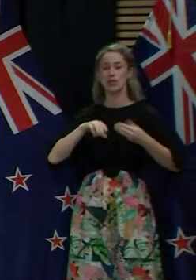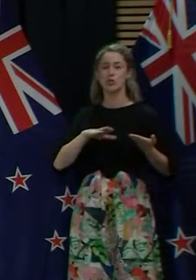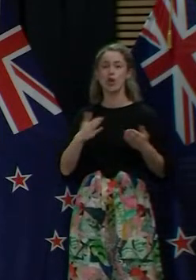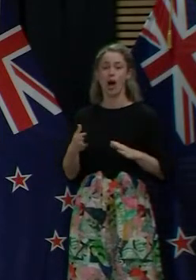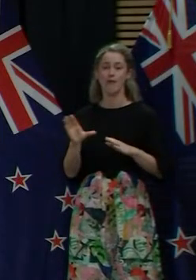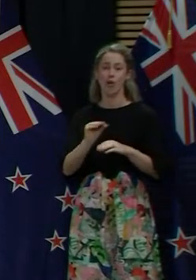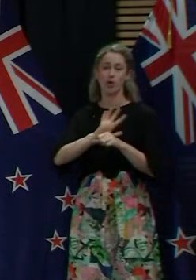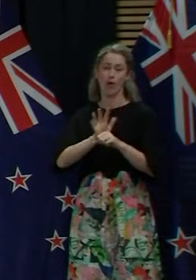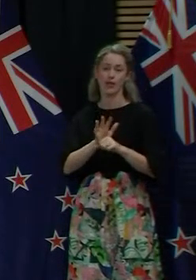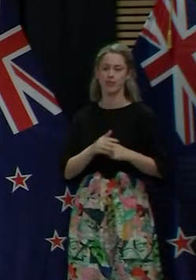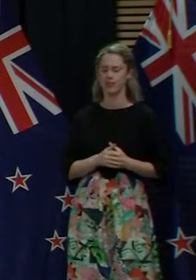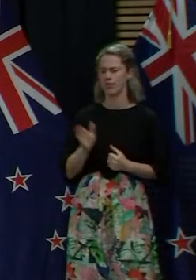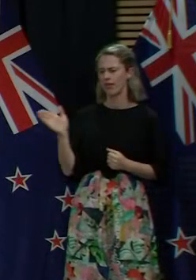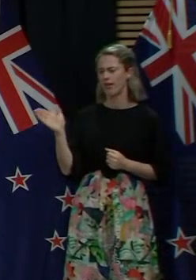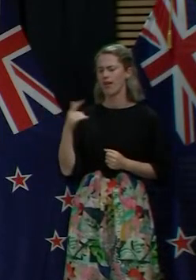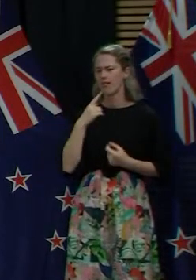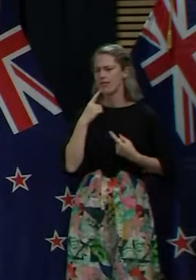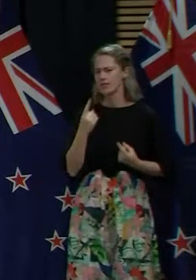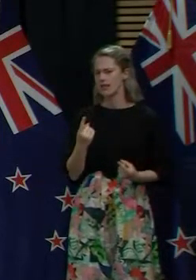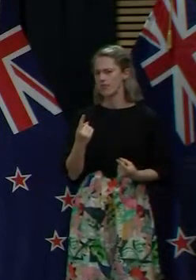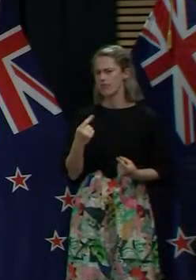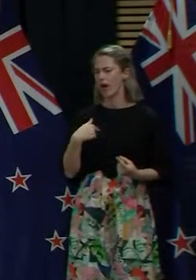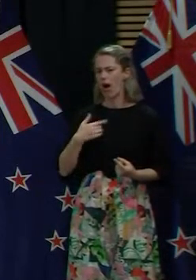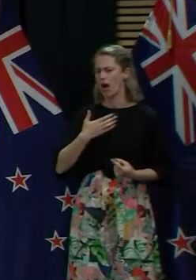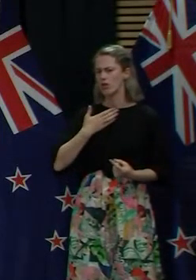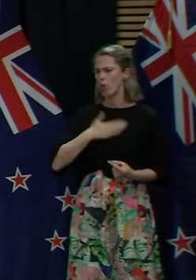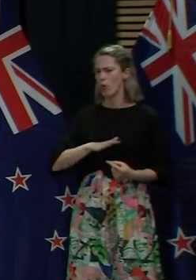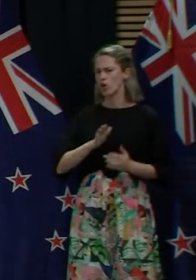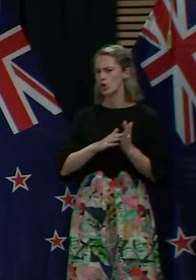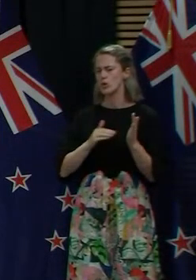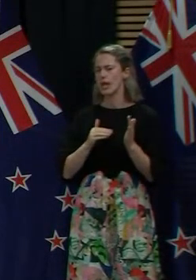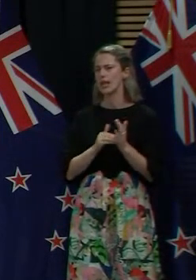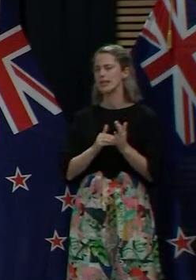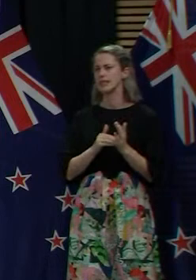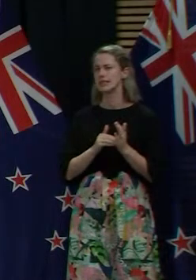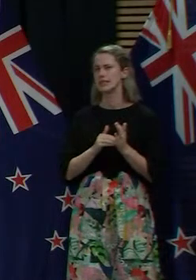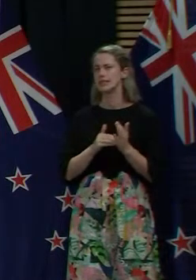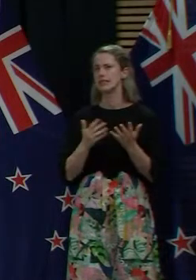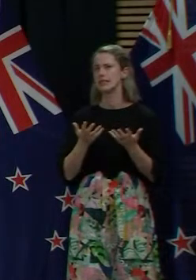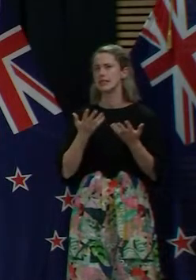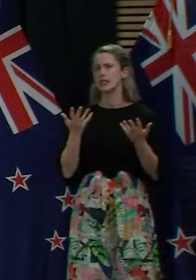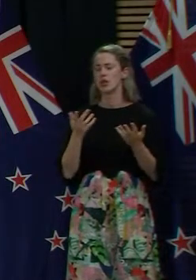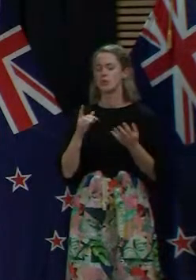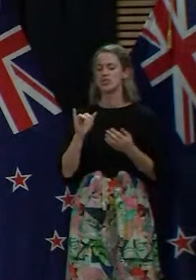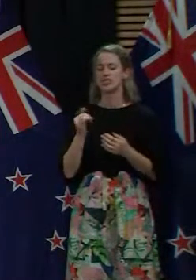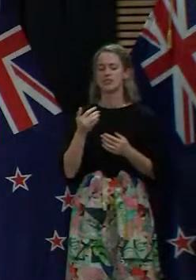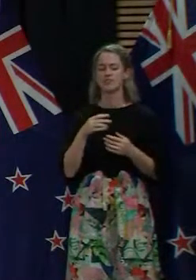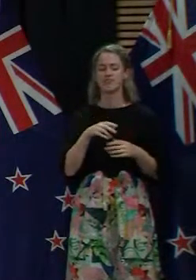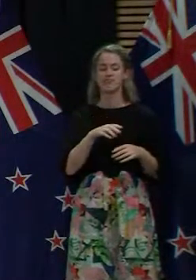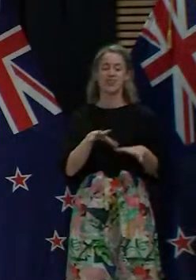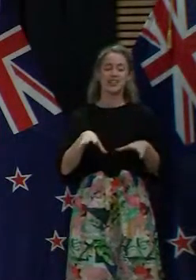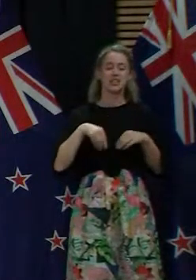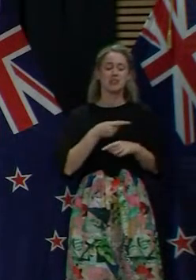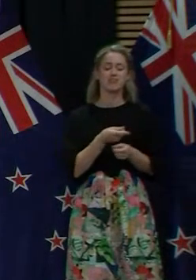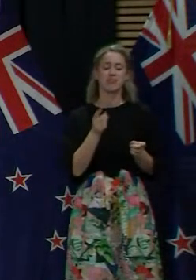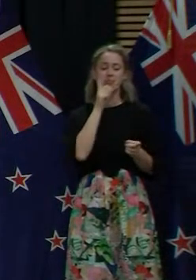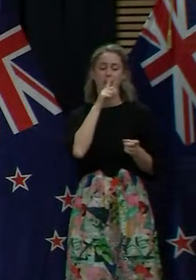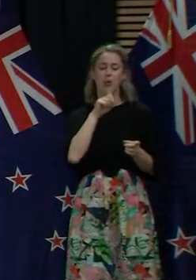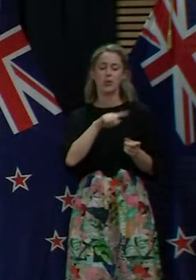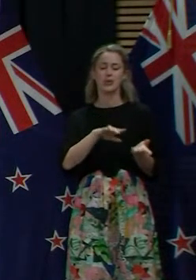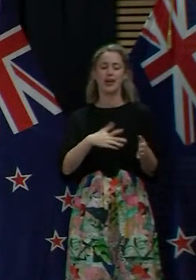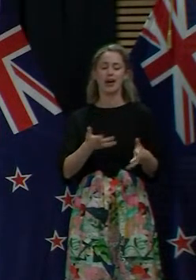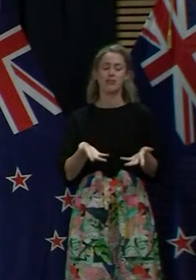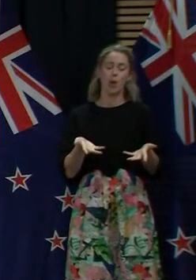said that I don't want a situation in New Zealand where we simply shrug our shoulders and accept that we have an